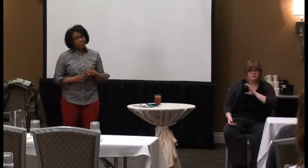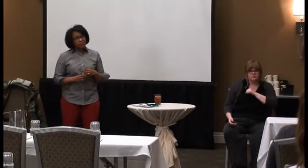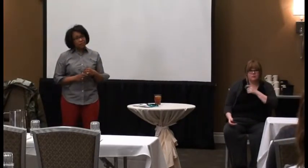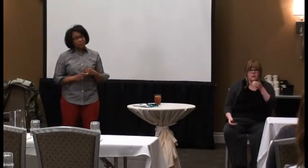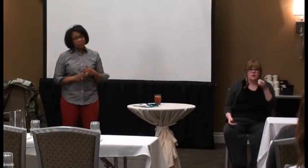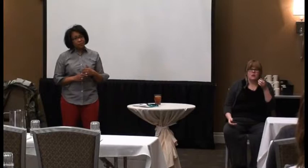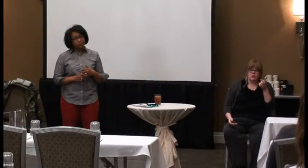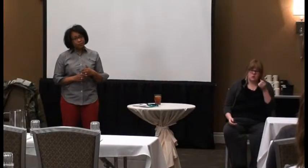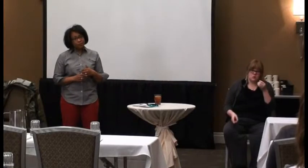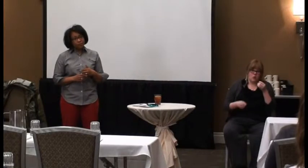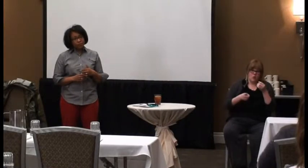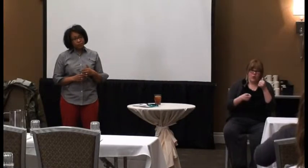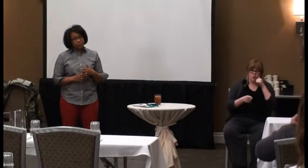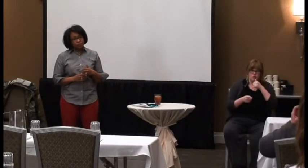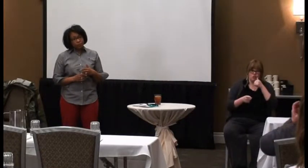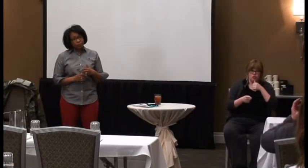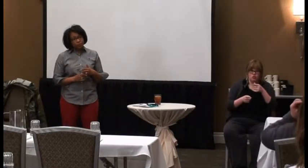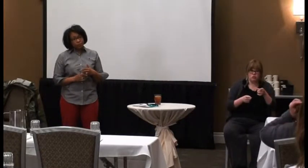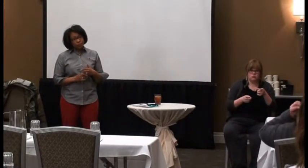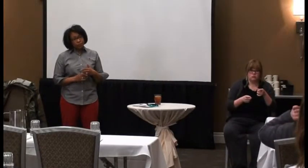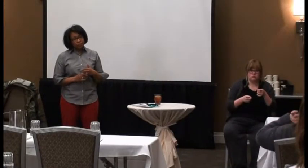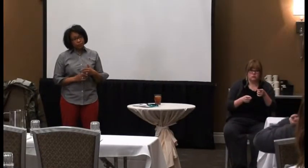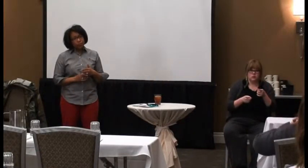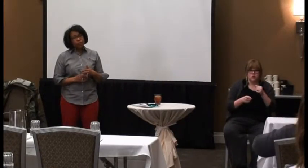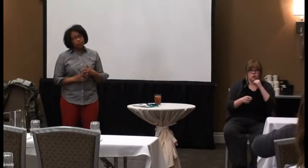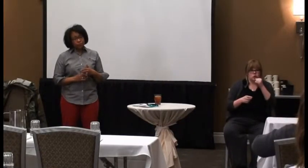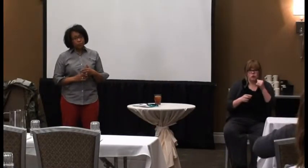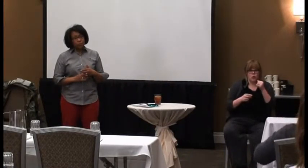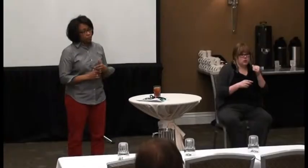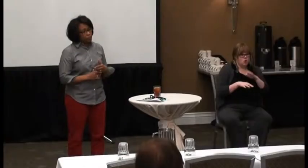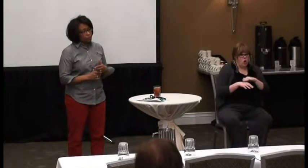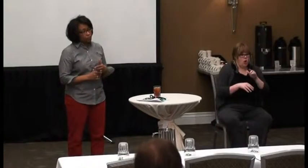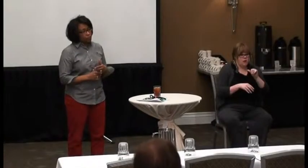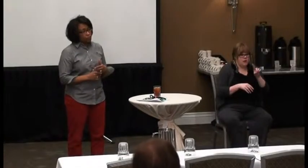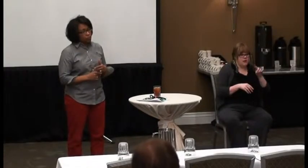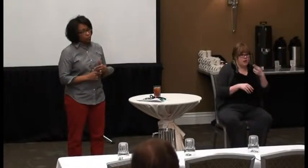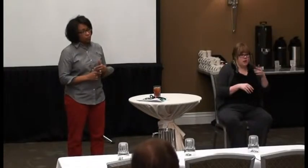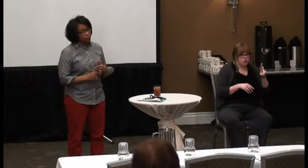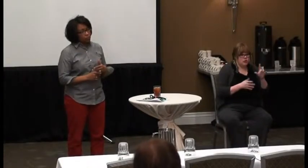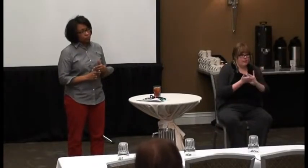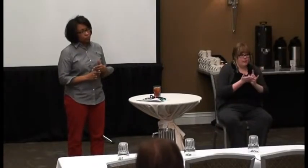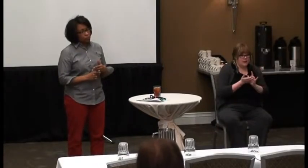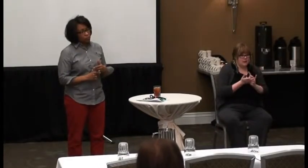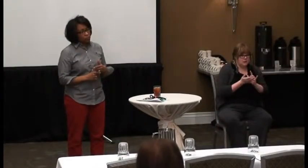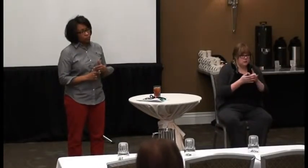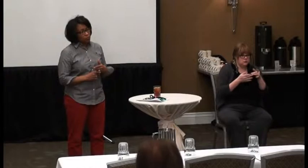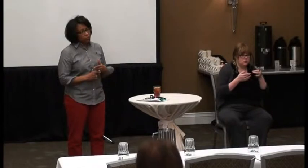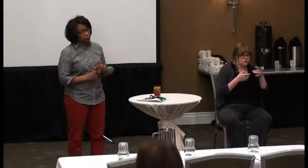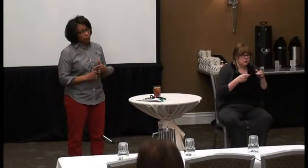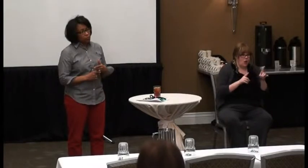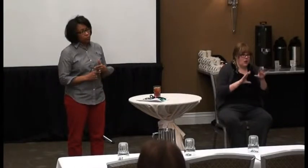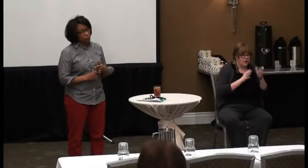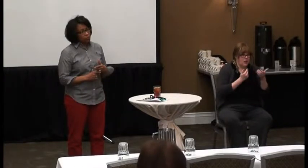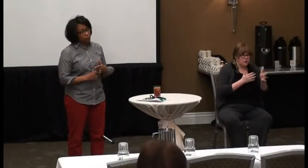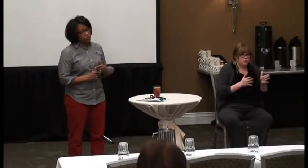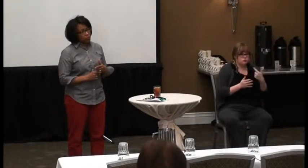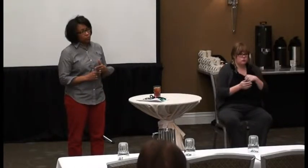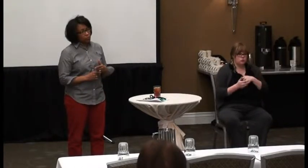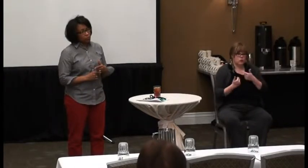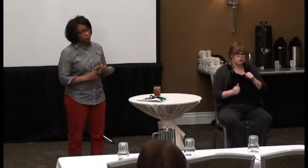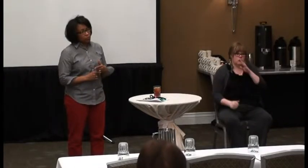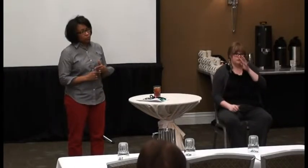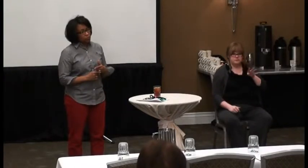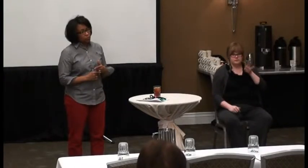this girl was not on the ADHD meds in the classroom, like, we would try to ignore the